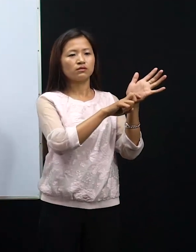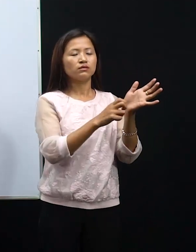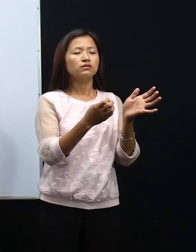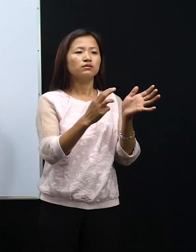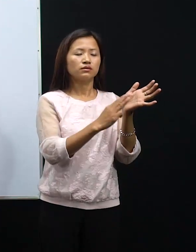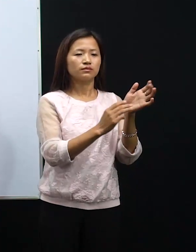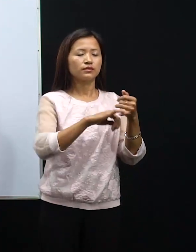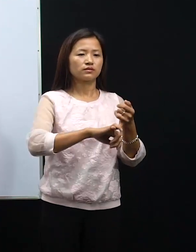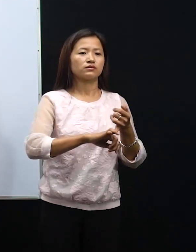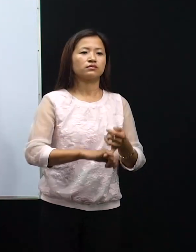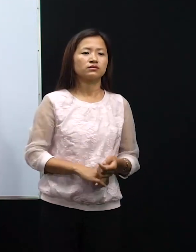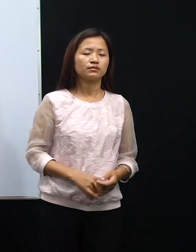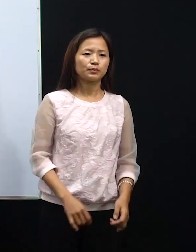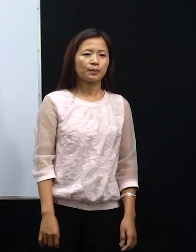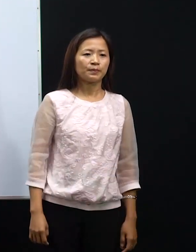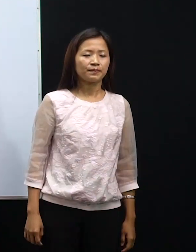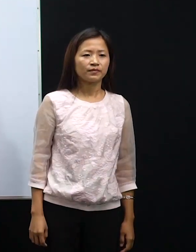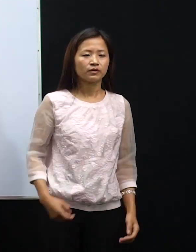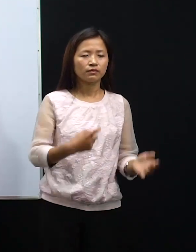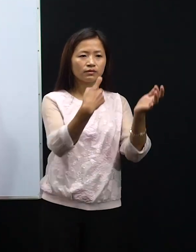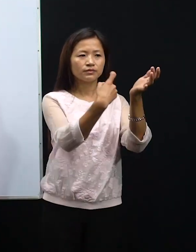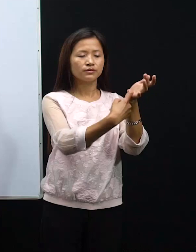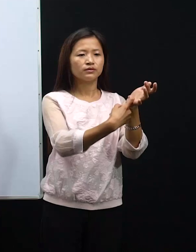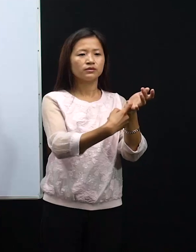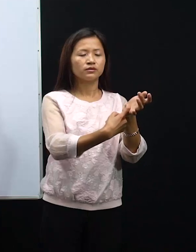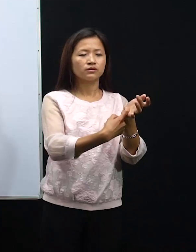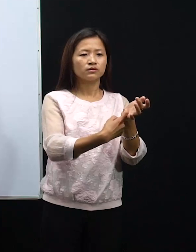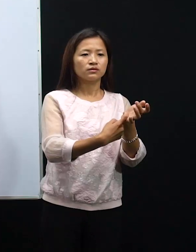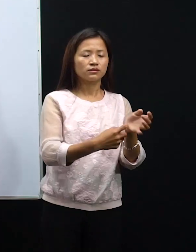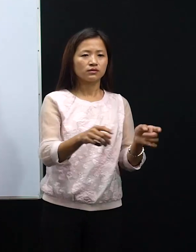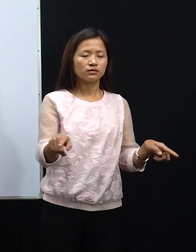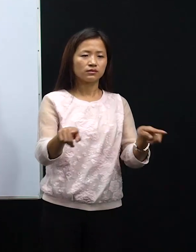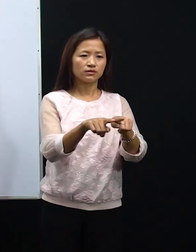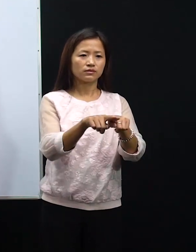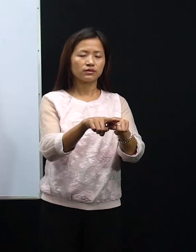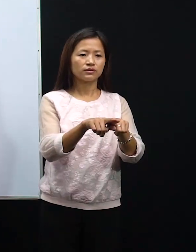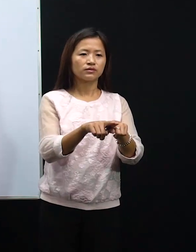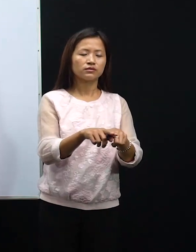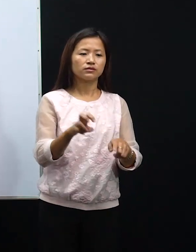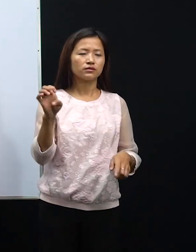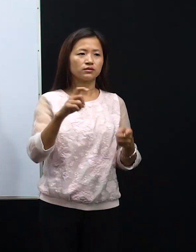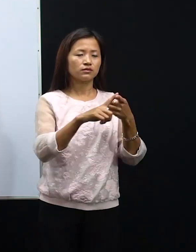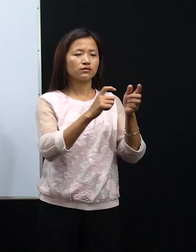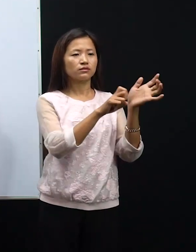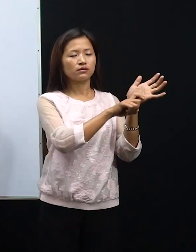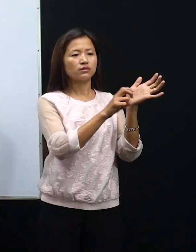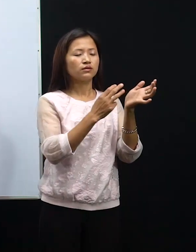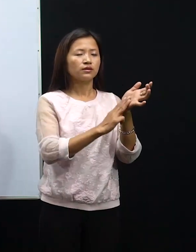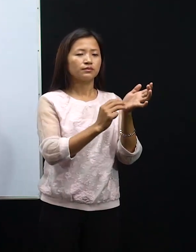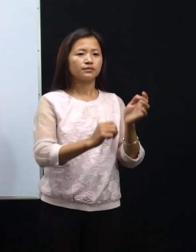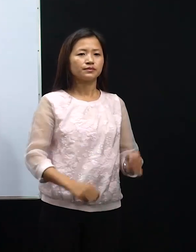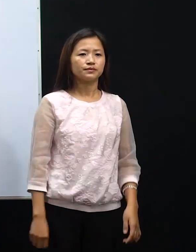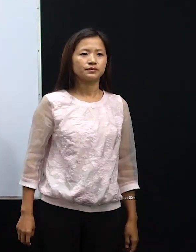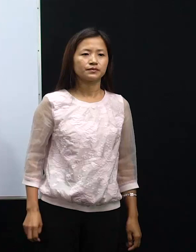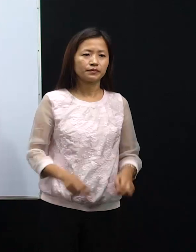equal, same variables, common variables, or and unlike term means different variables. Alright? So this